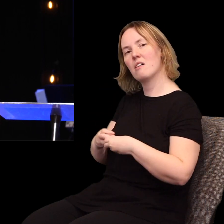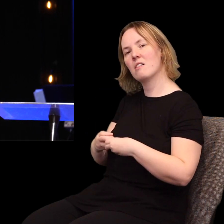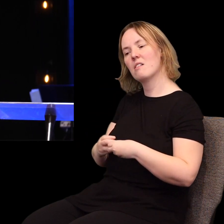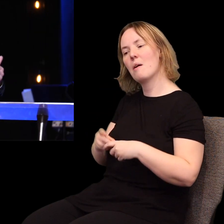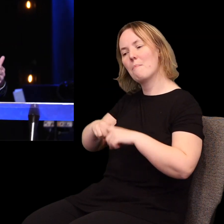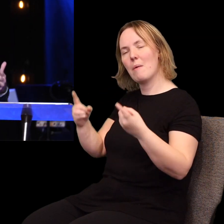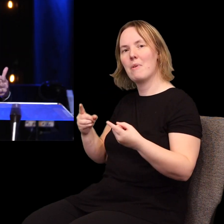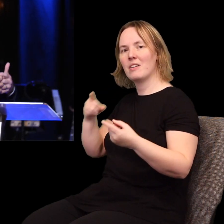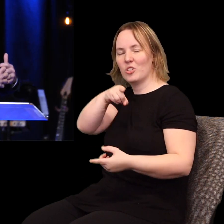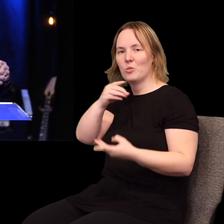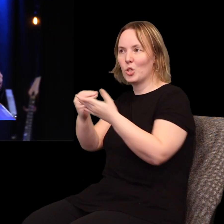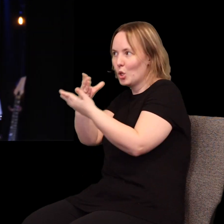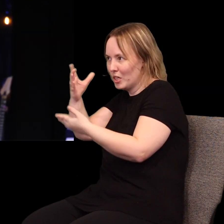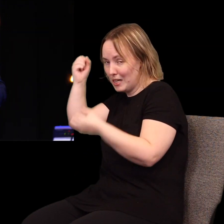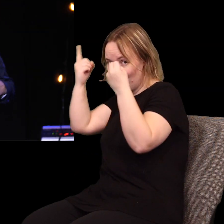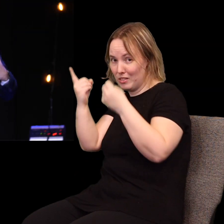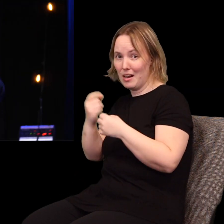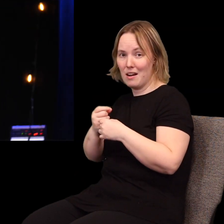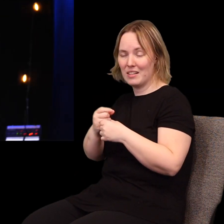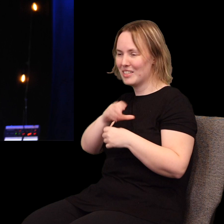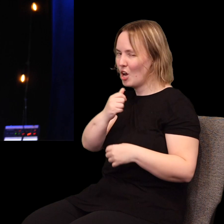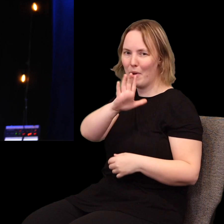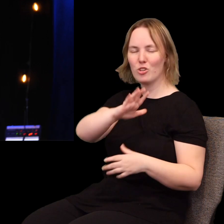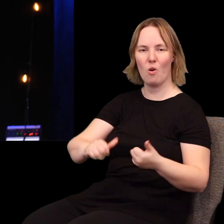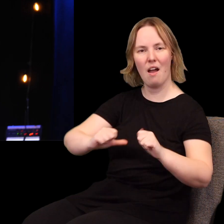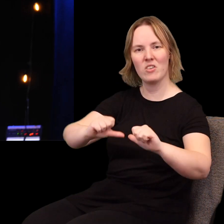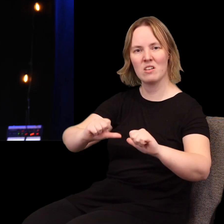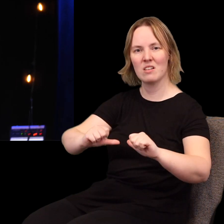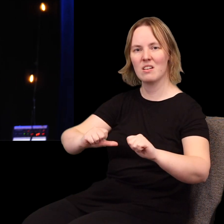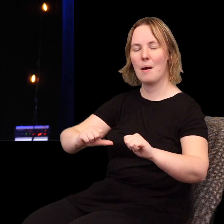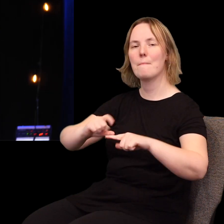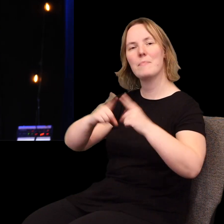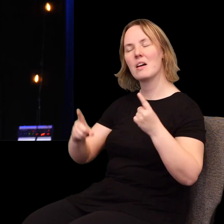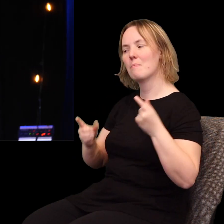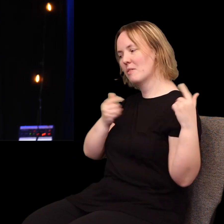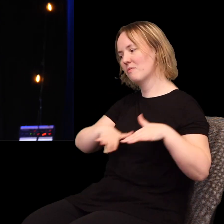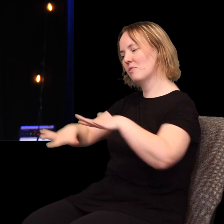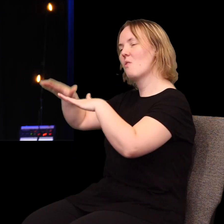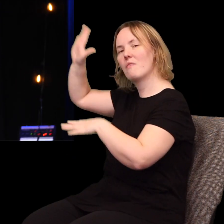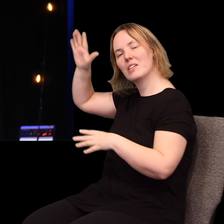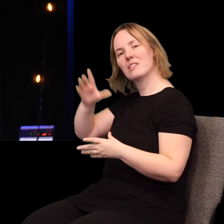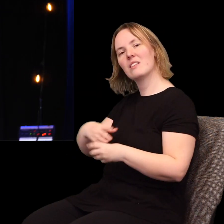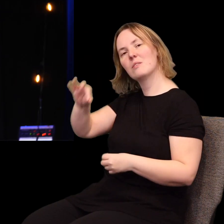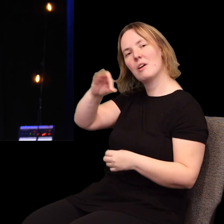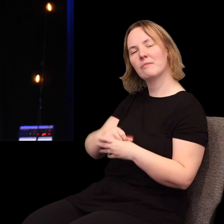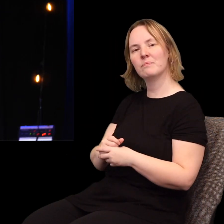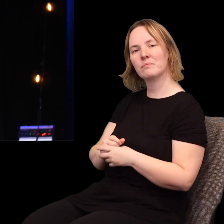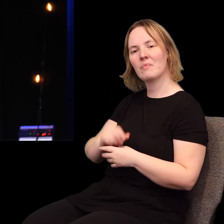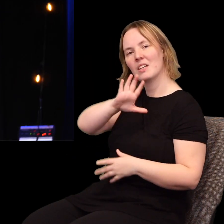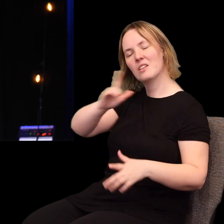They're going to happen by you learning to understand that it's not by your effort. It's by the flow of my